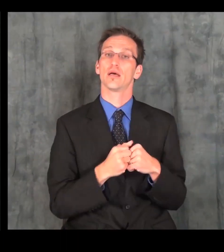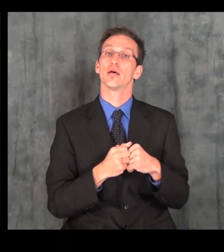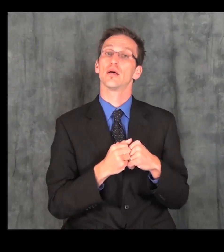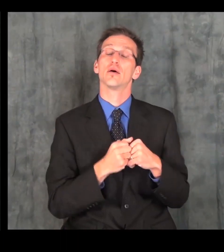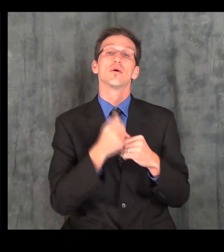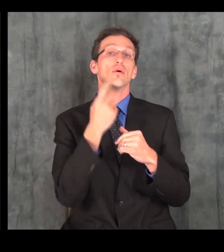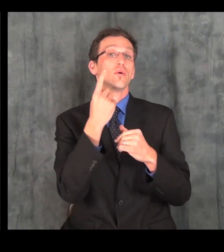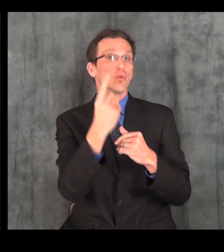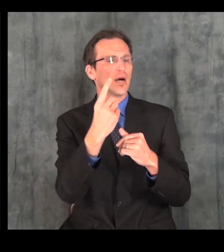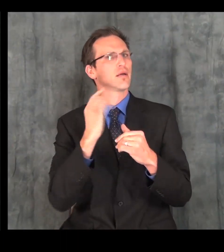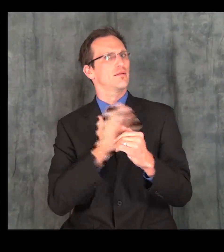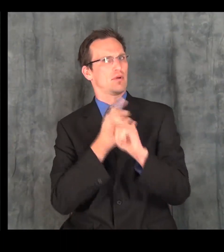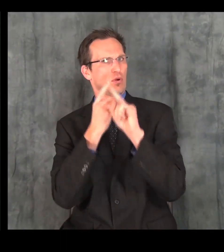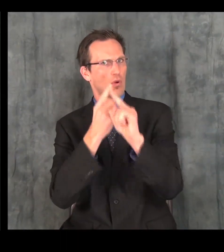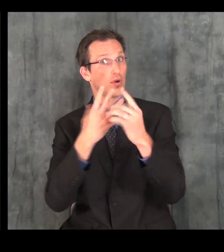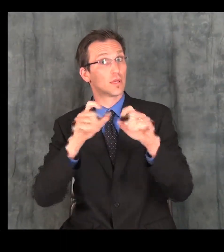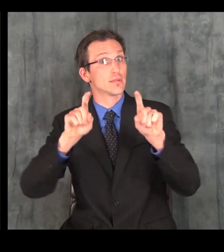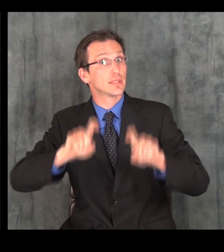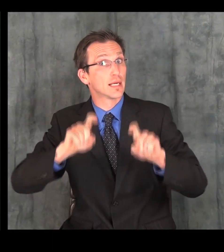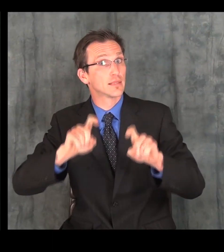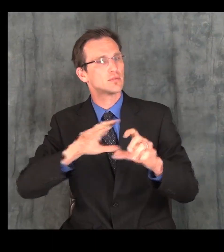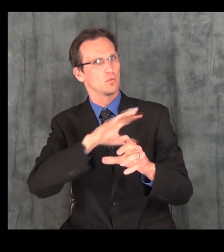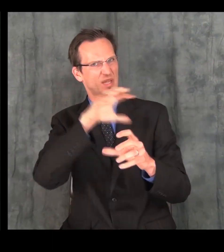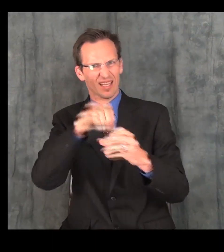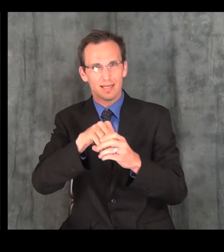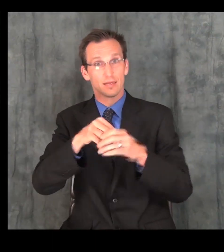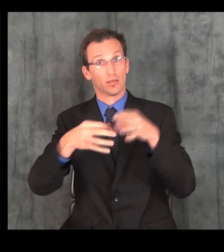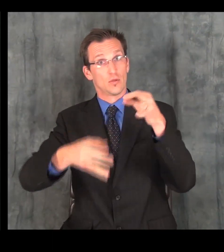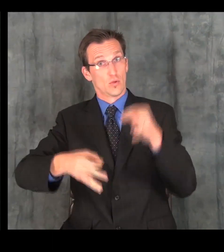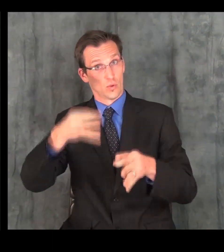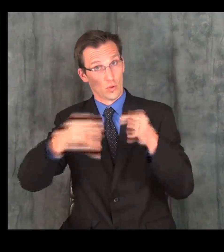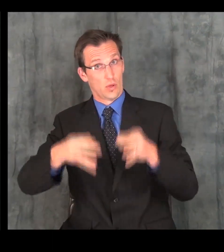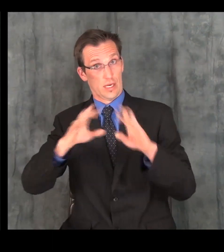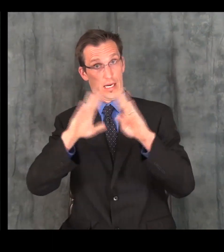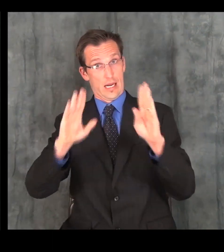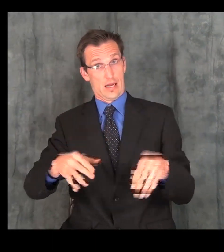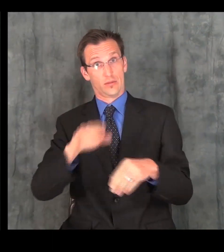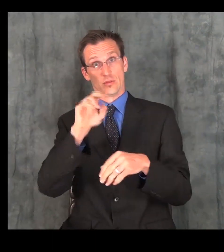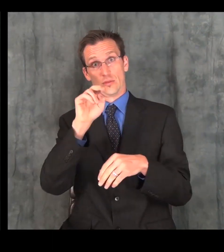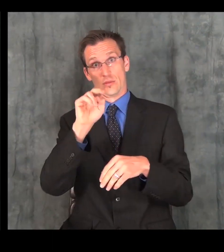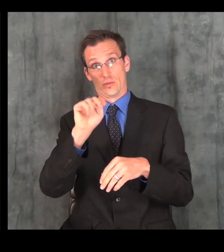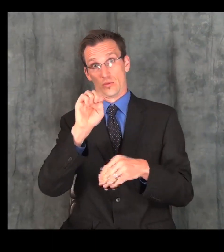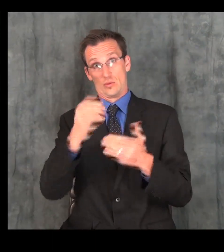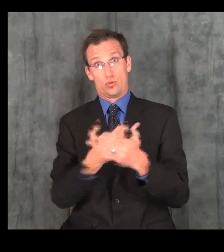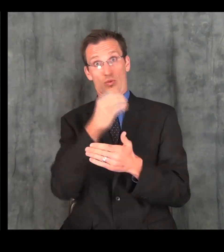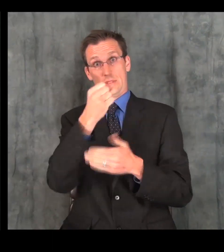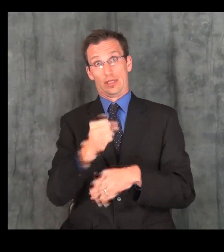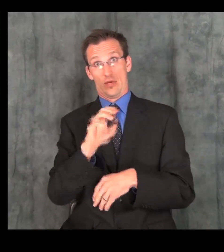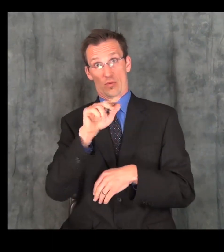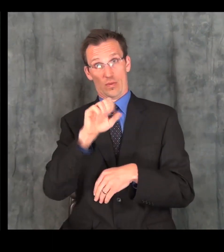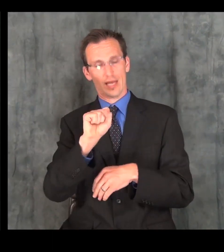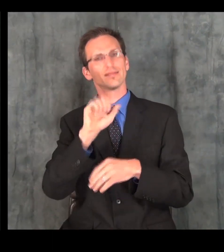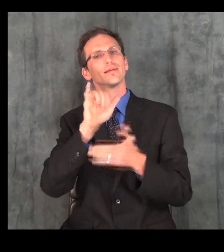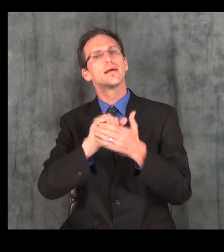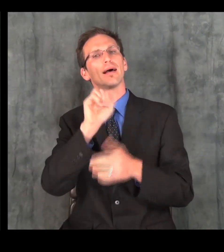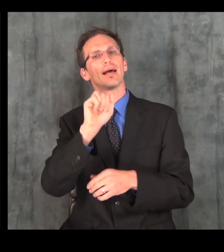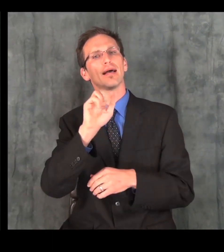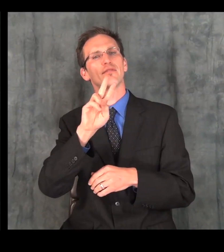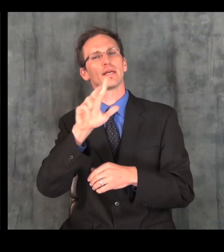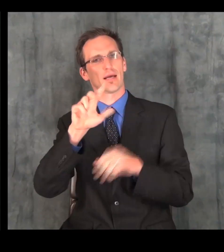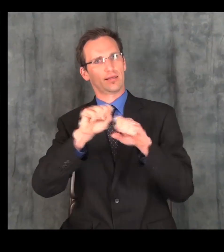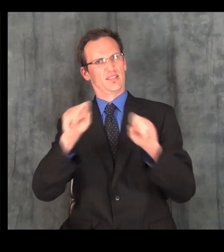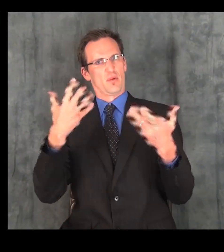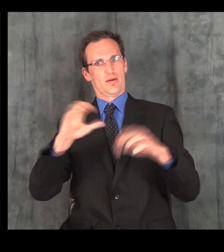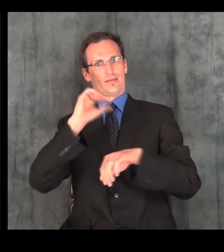was the inbuilt AVL system in the New South Wales courts. So you have to remember that we were working under those conditions.